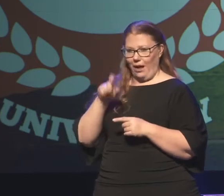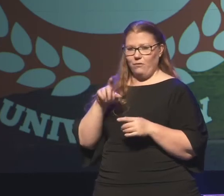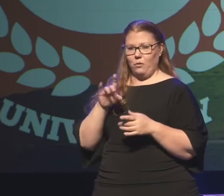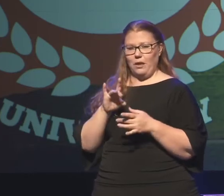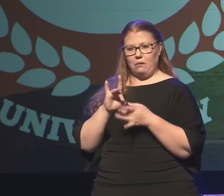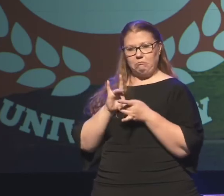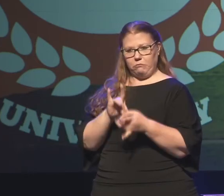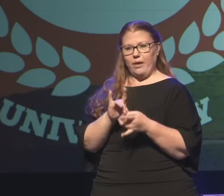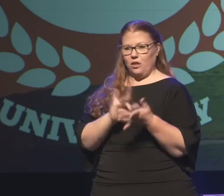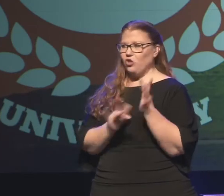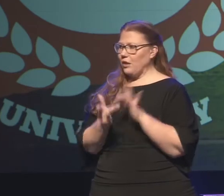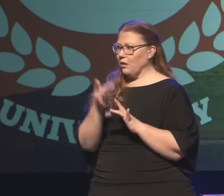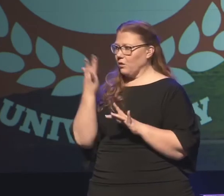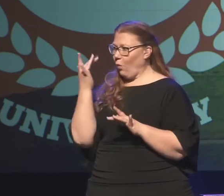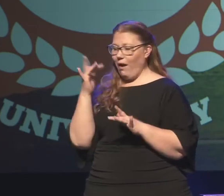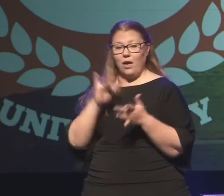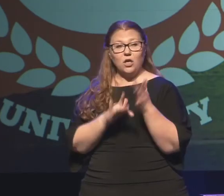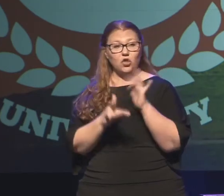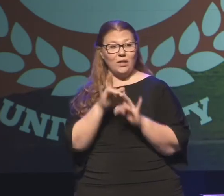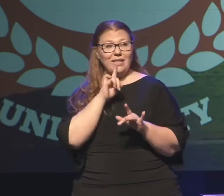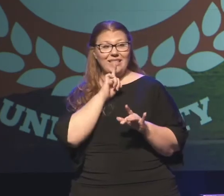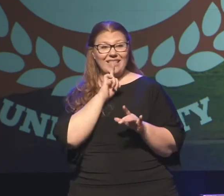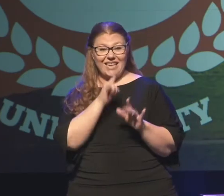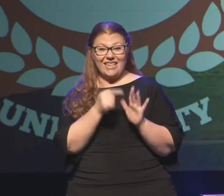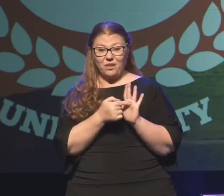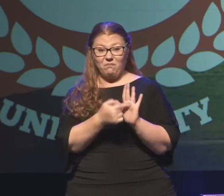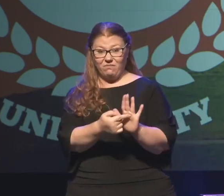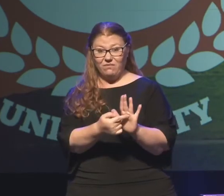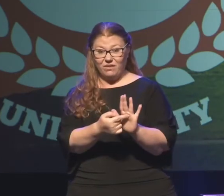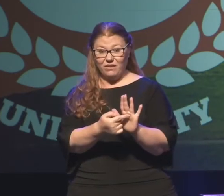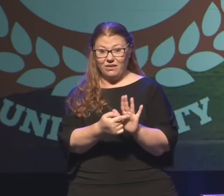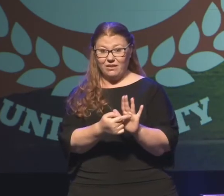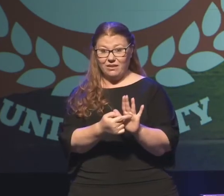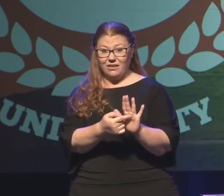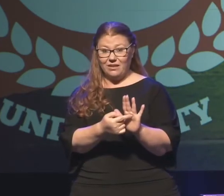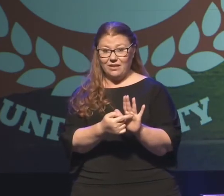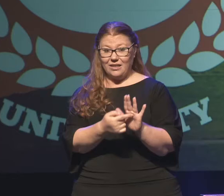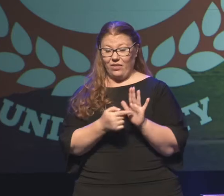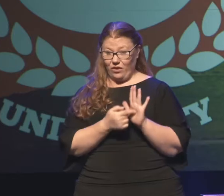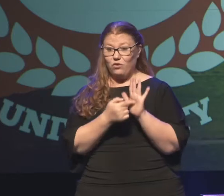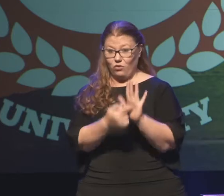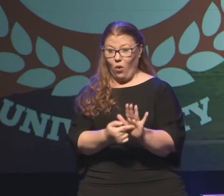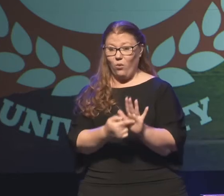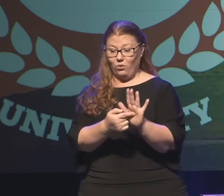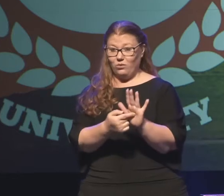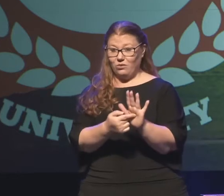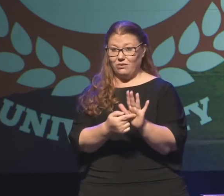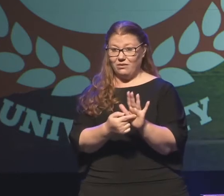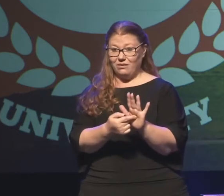Jesus. Because Jesus is the picture, the image, the metaphor, actually the demonstration